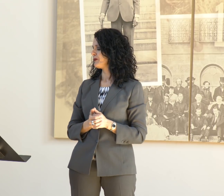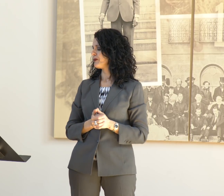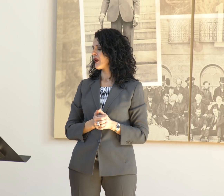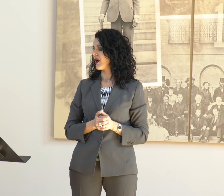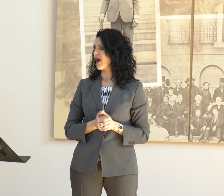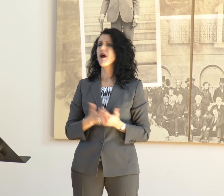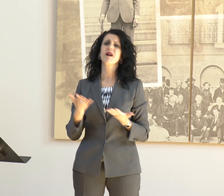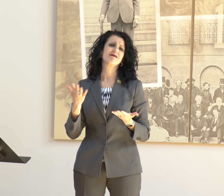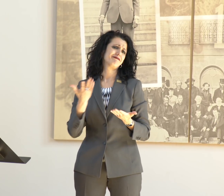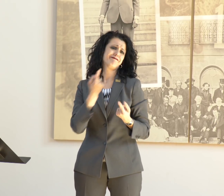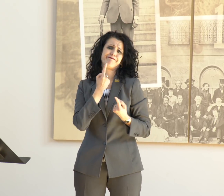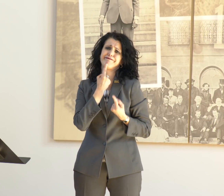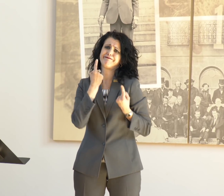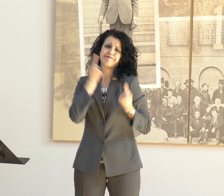on the video monitors.